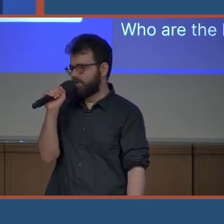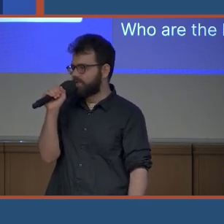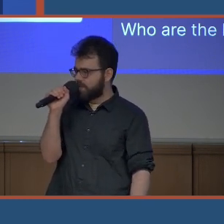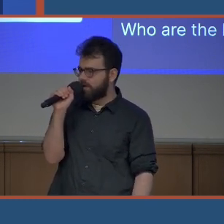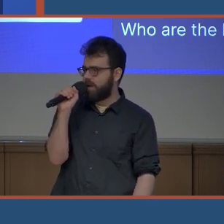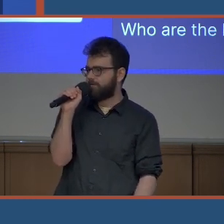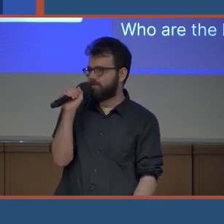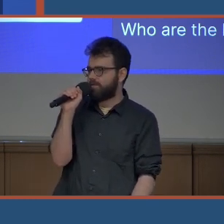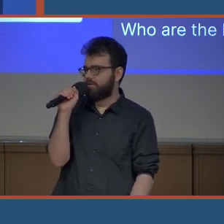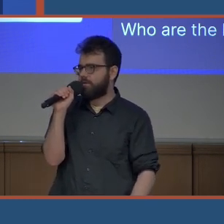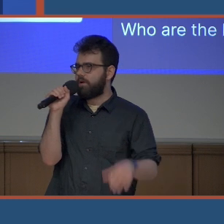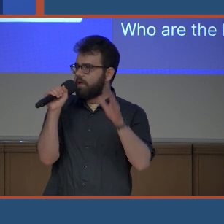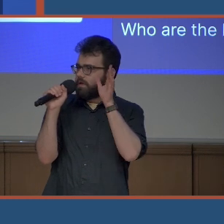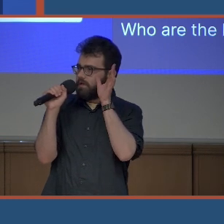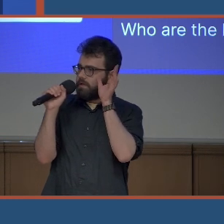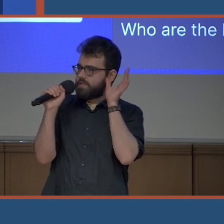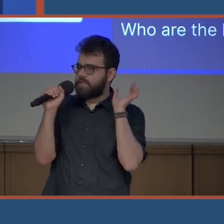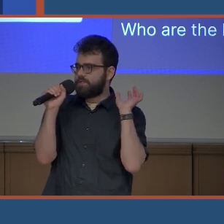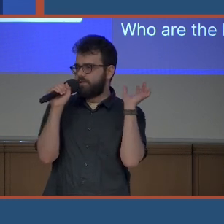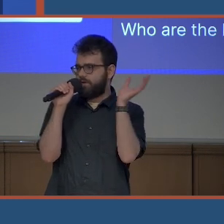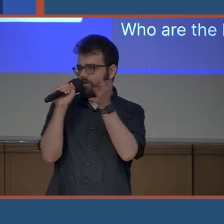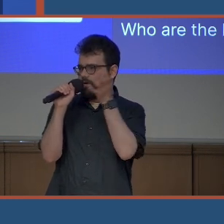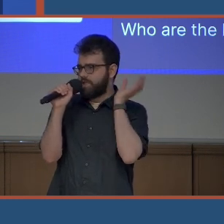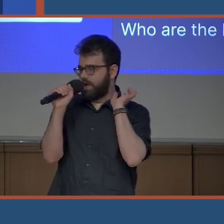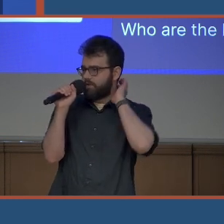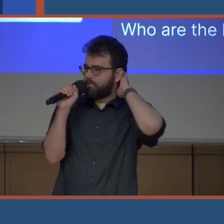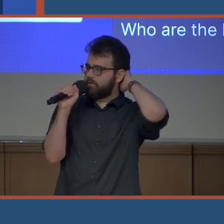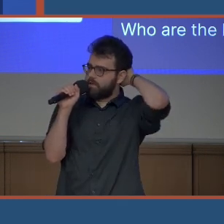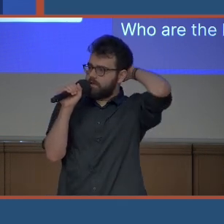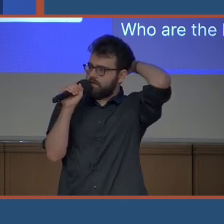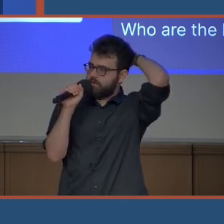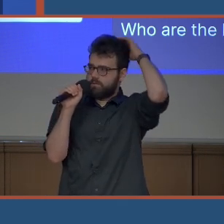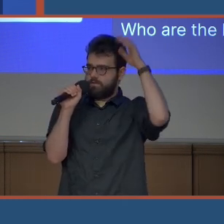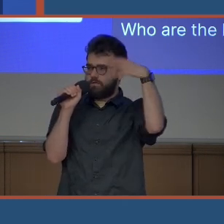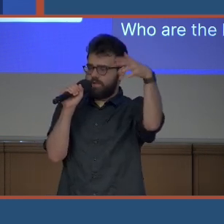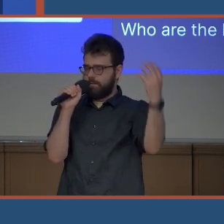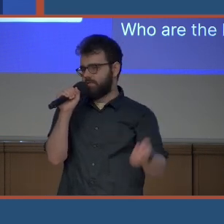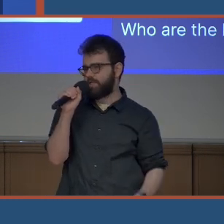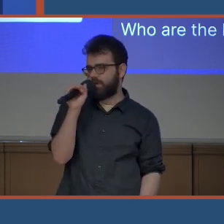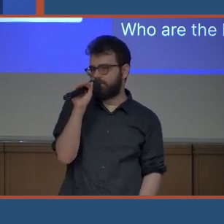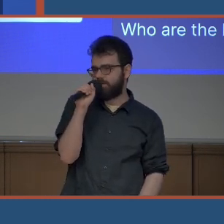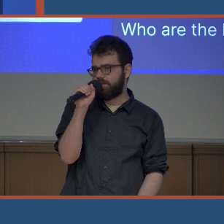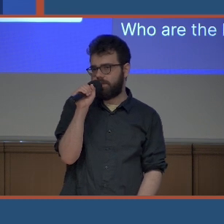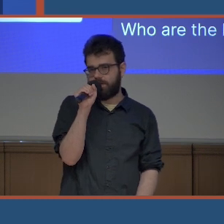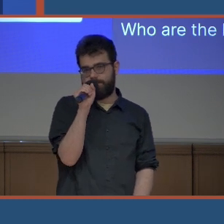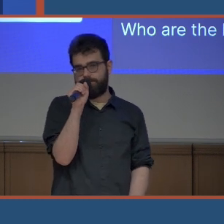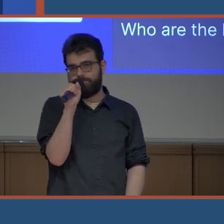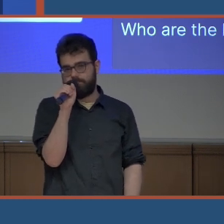because you still have to, adjust your channel, so your reception